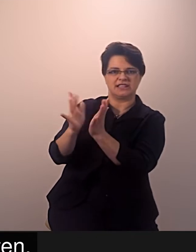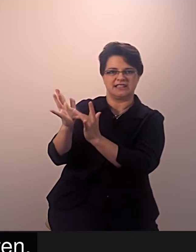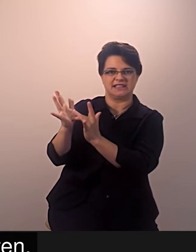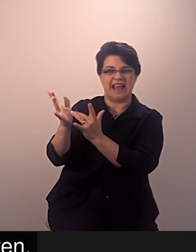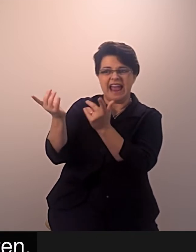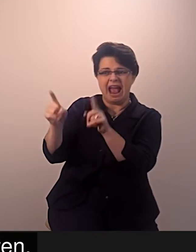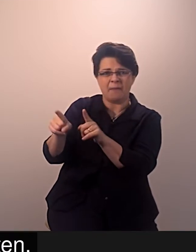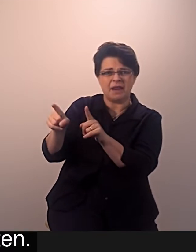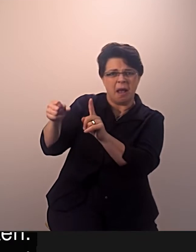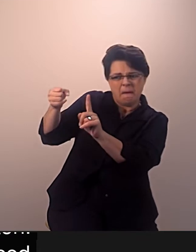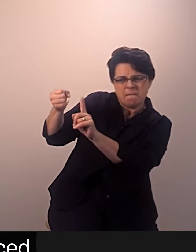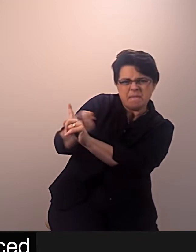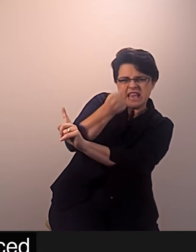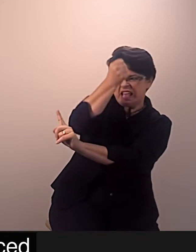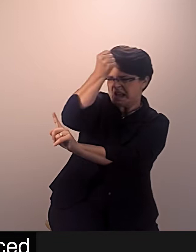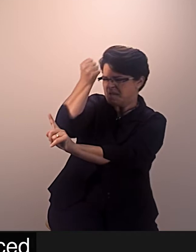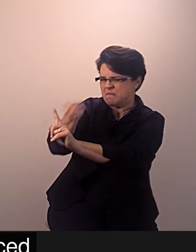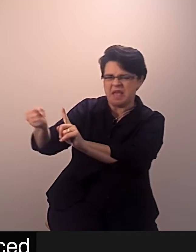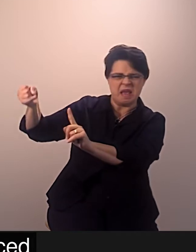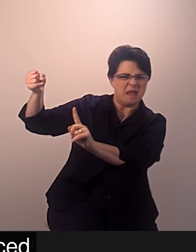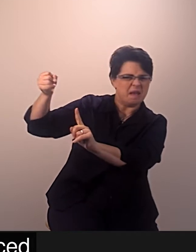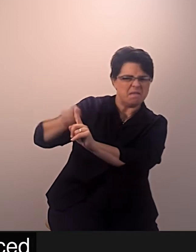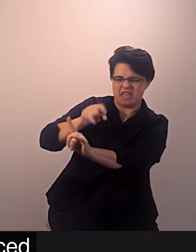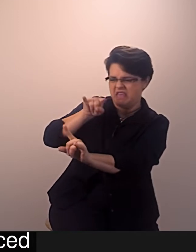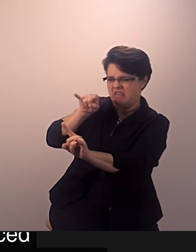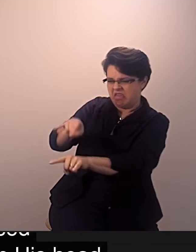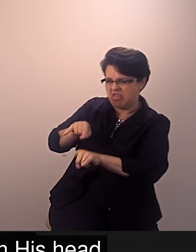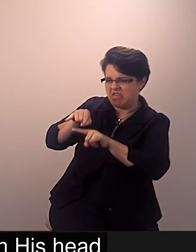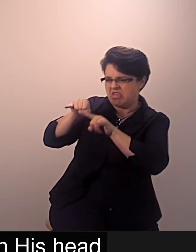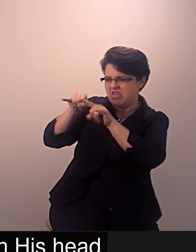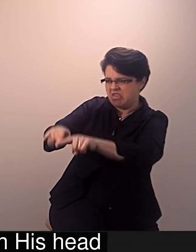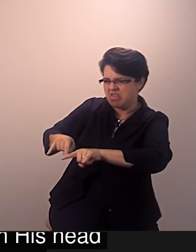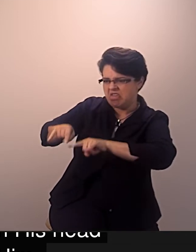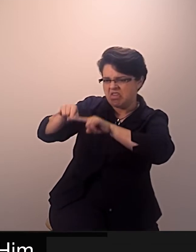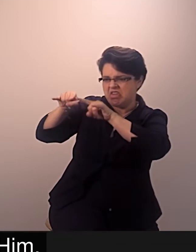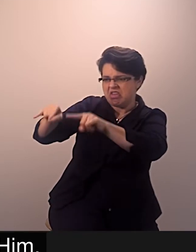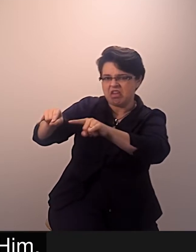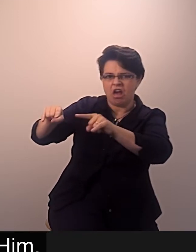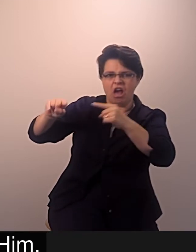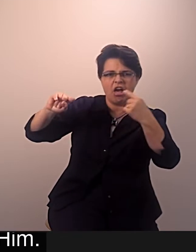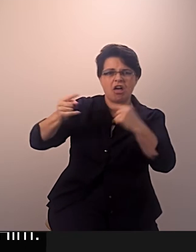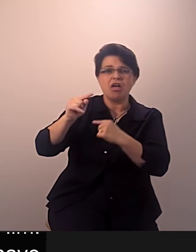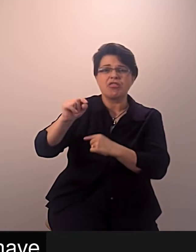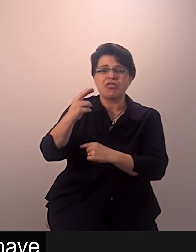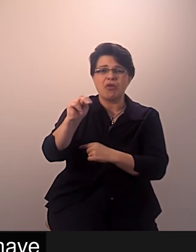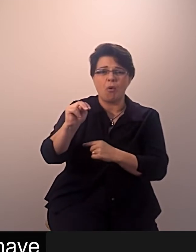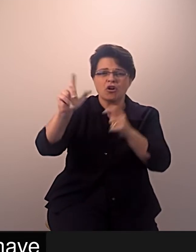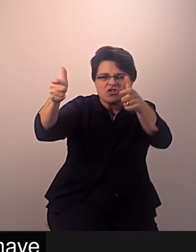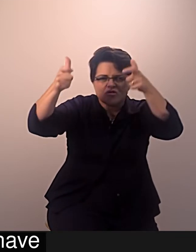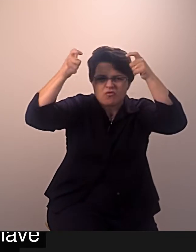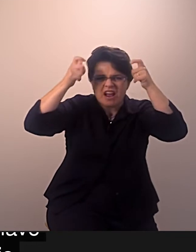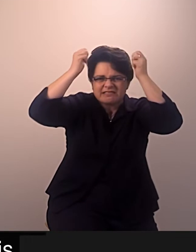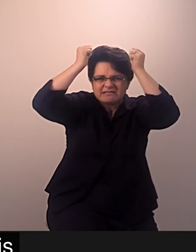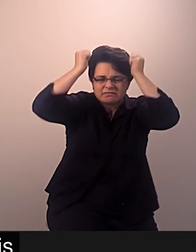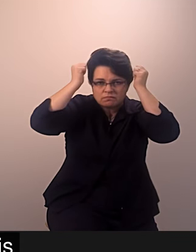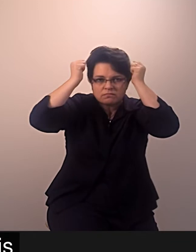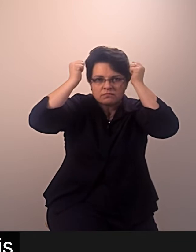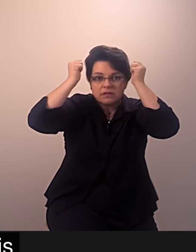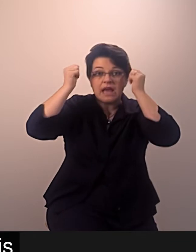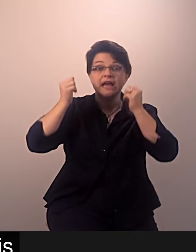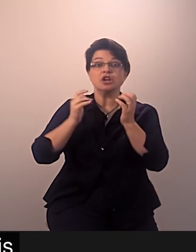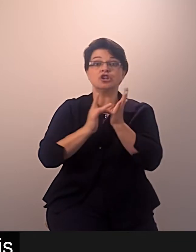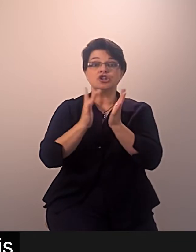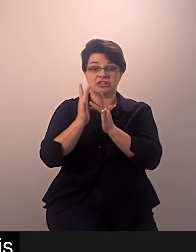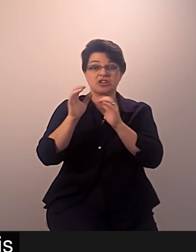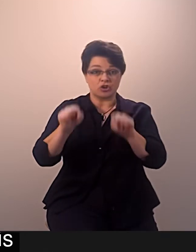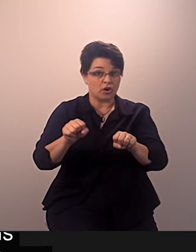of thorns on his head and mocked him. Jesus could have resisted this and stopped them, but he did